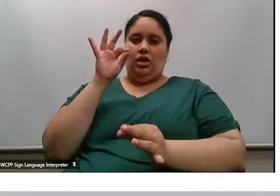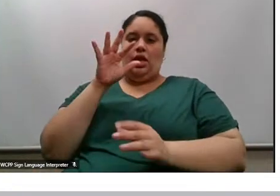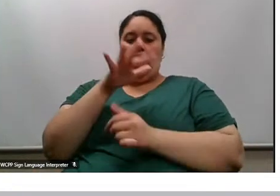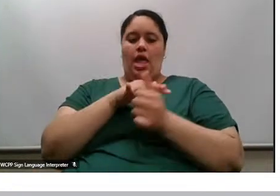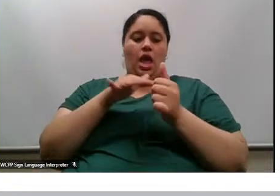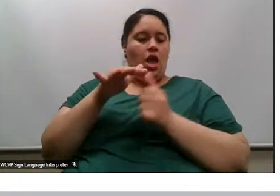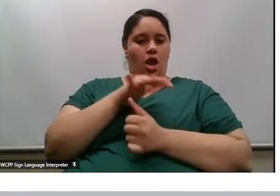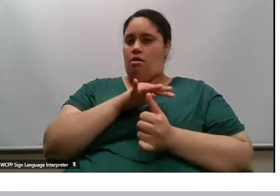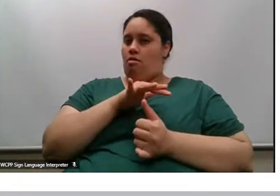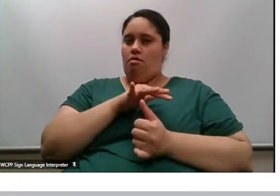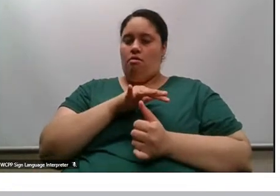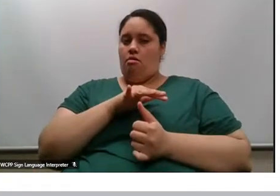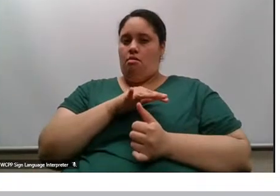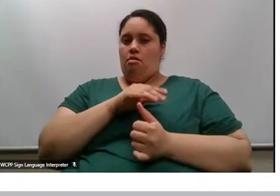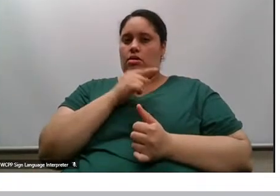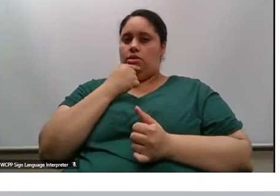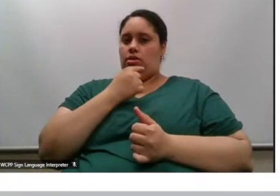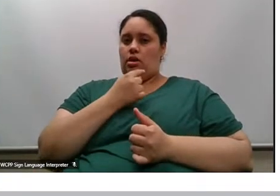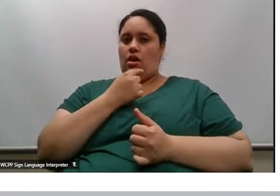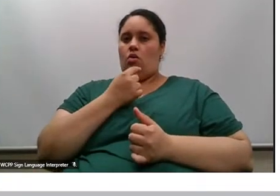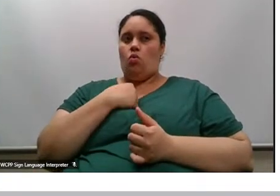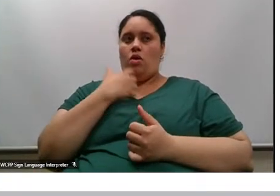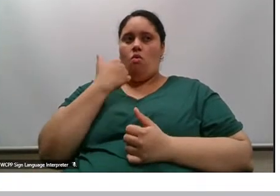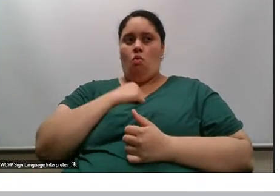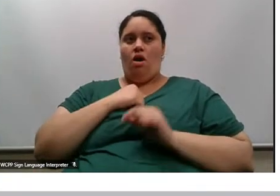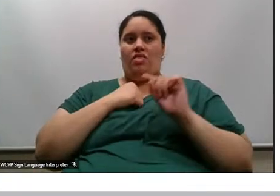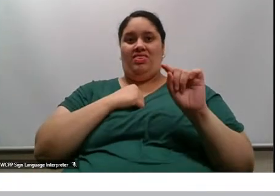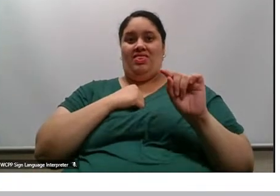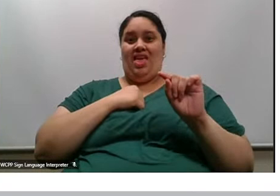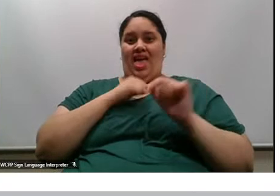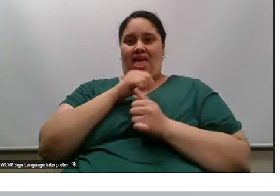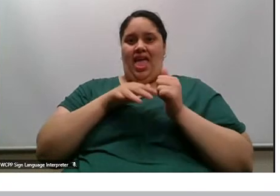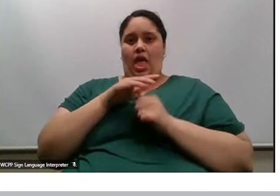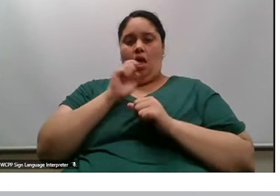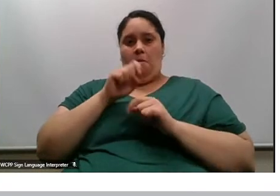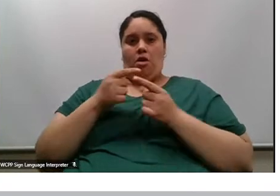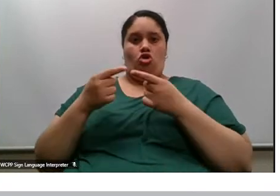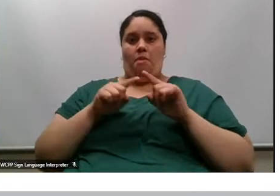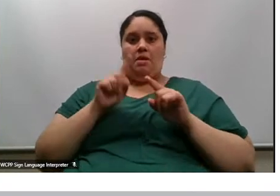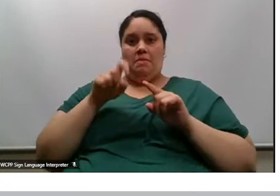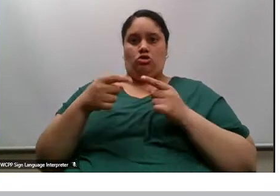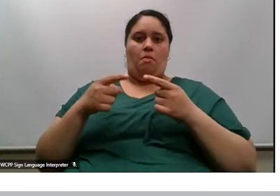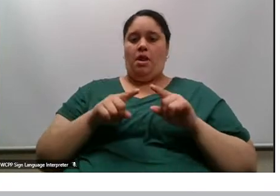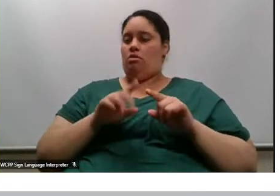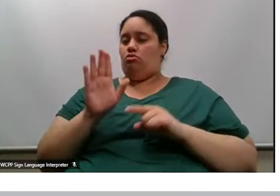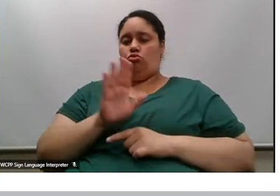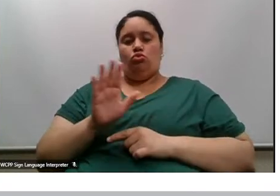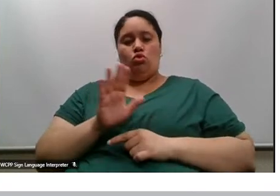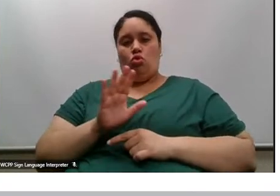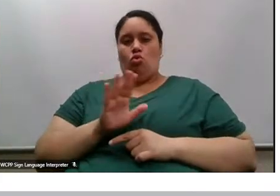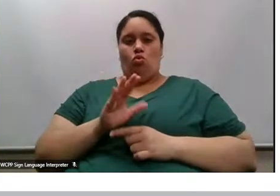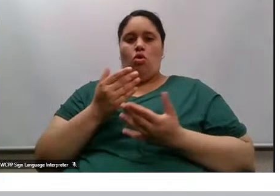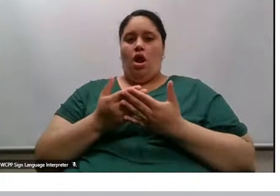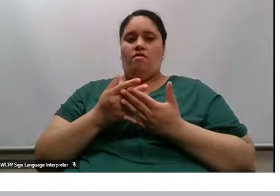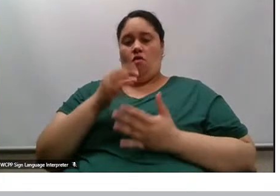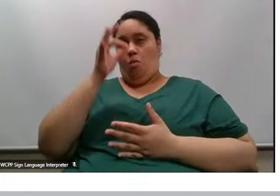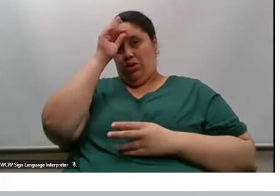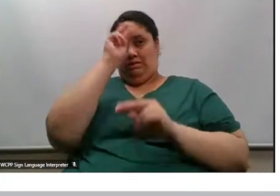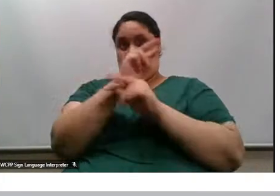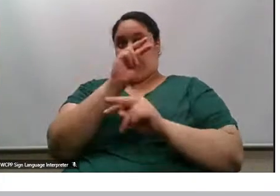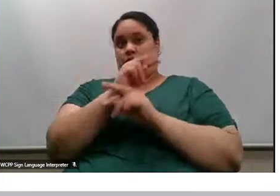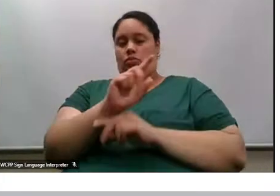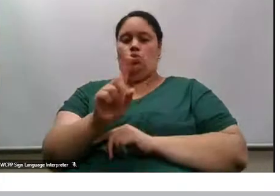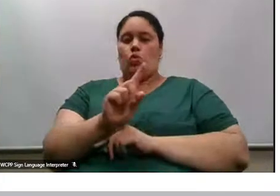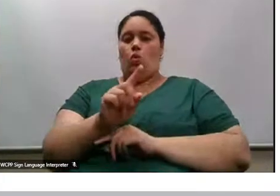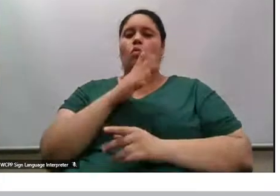area where we have been wanting that area to just be compliant for the sake of compliance and for the sake of policing. It's to